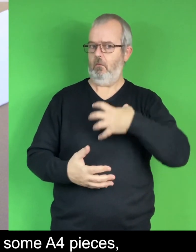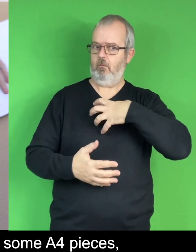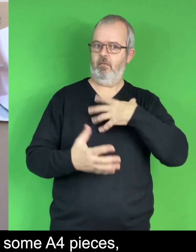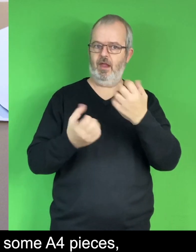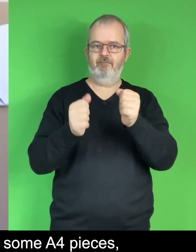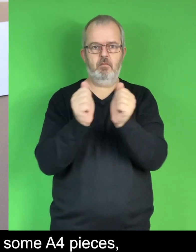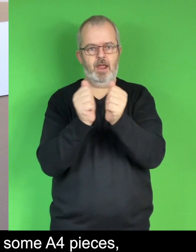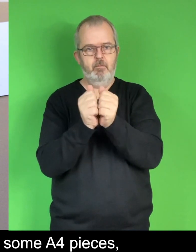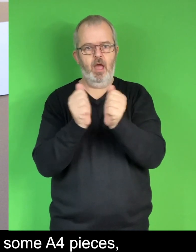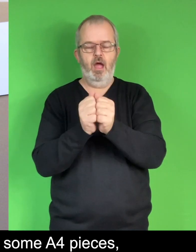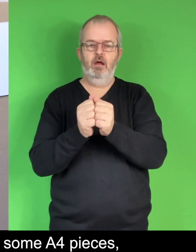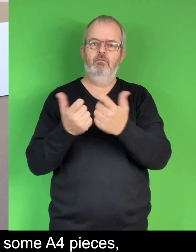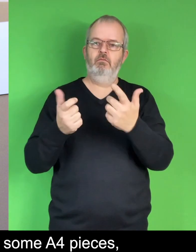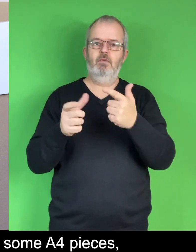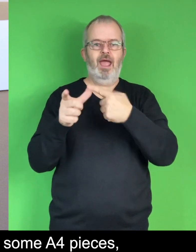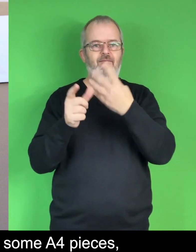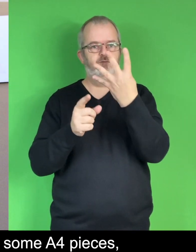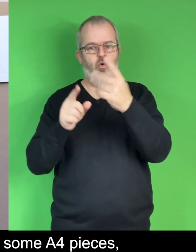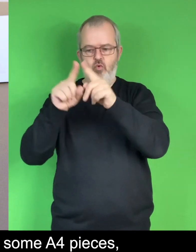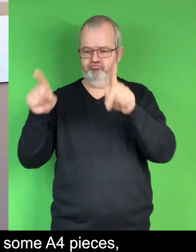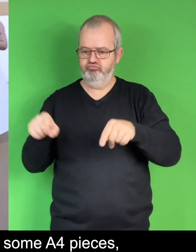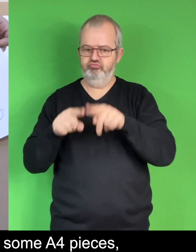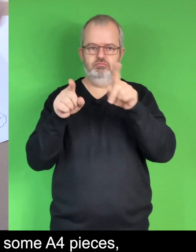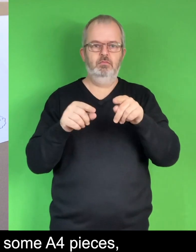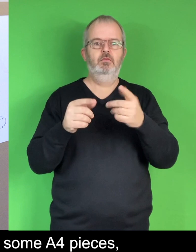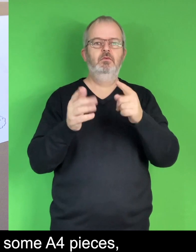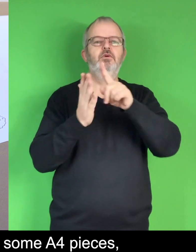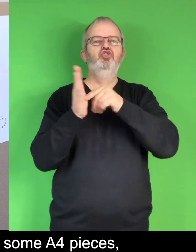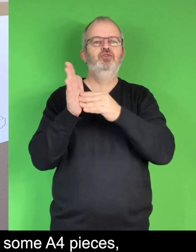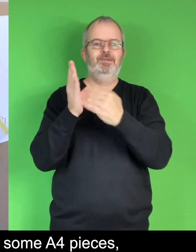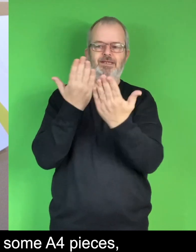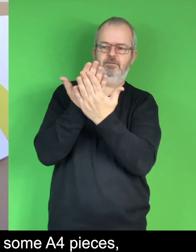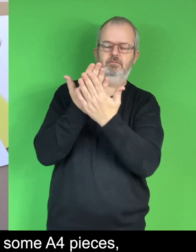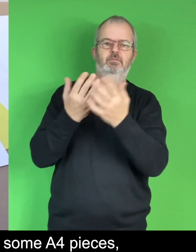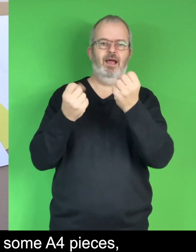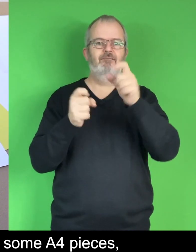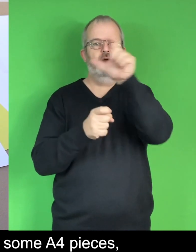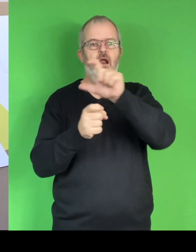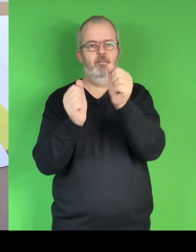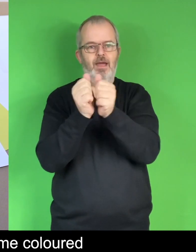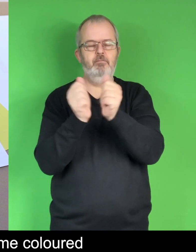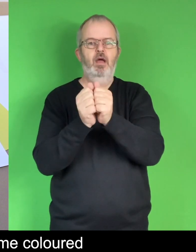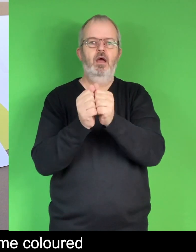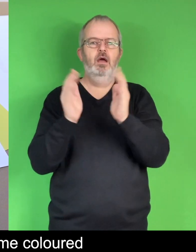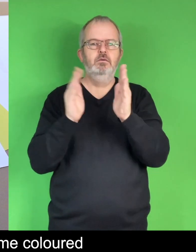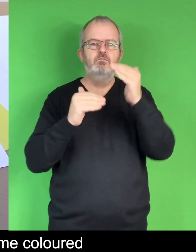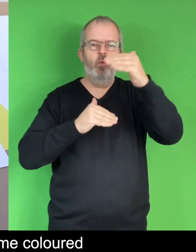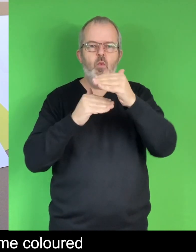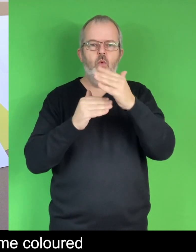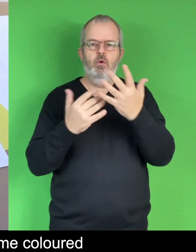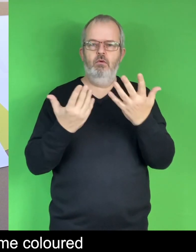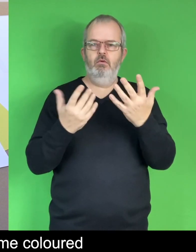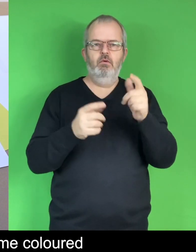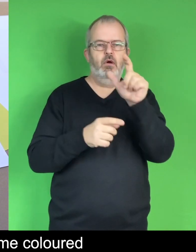Oh, okay, I've got some paper, some A4 pieces. There's a bit of Jimmy, there's some coloured paper, some smaller